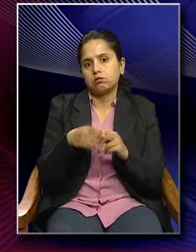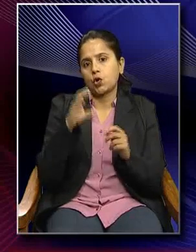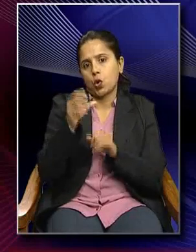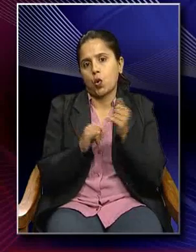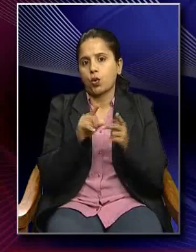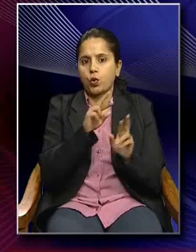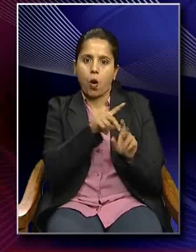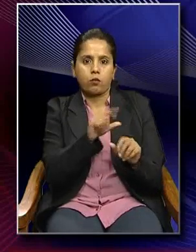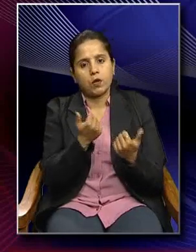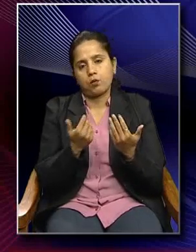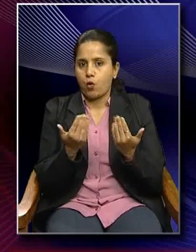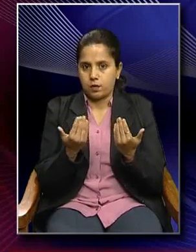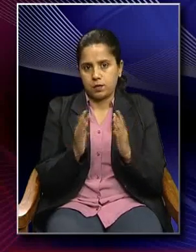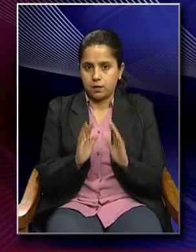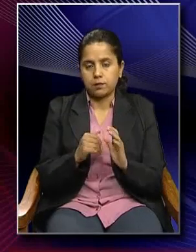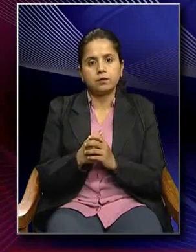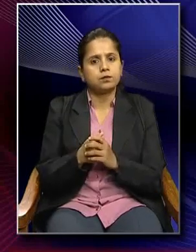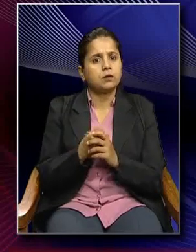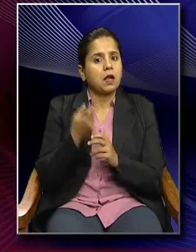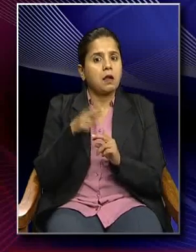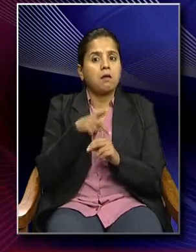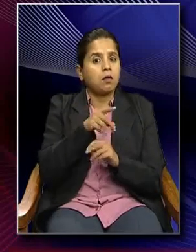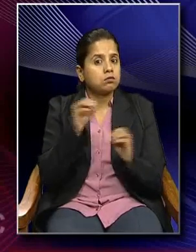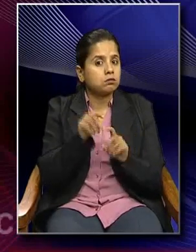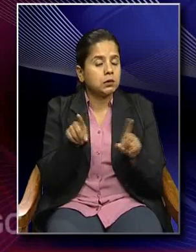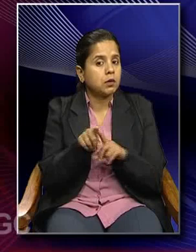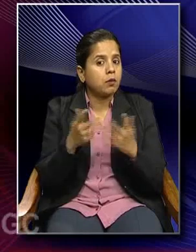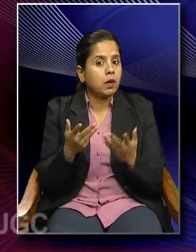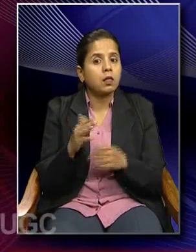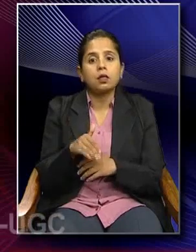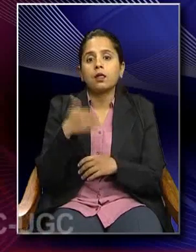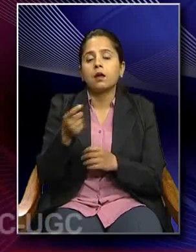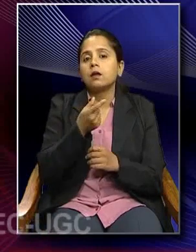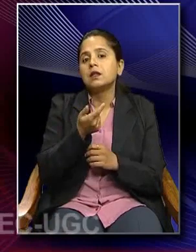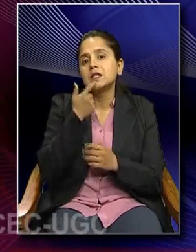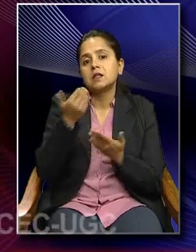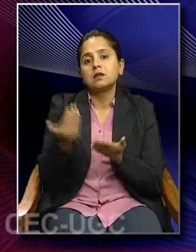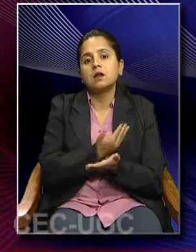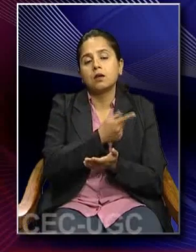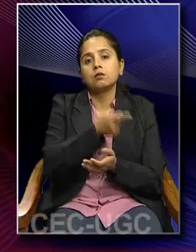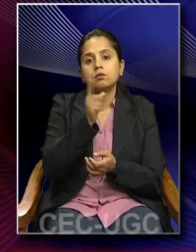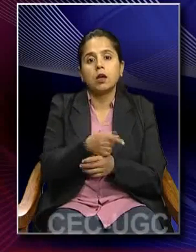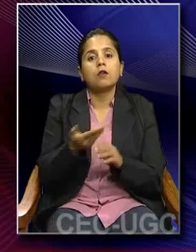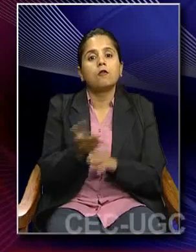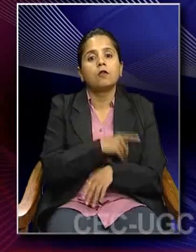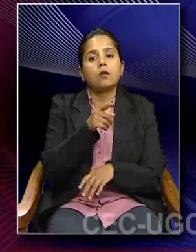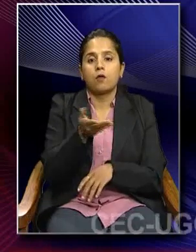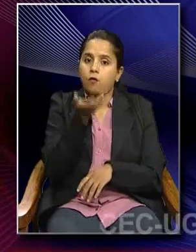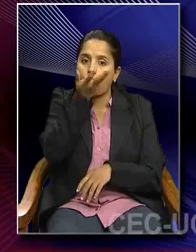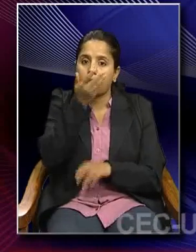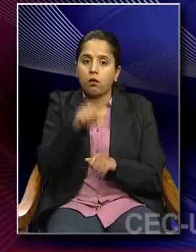had. Were it not so, then curd should be produced out of